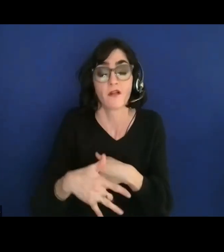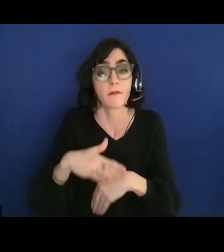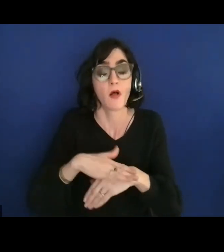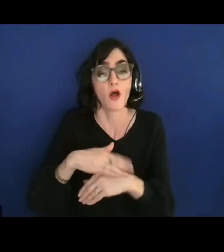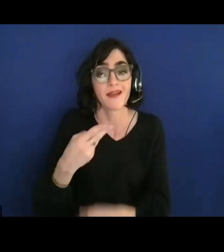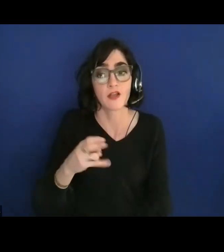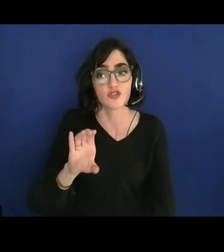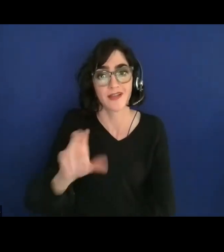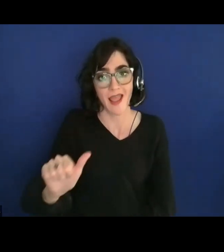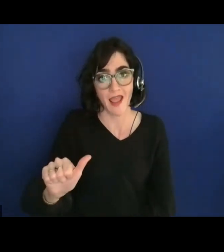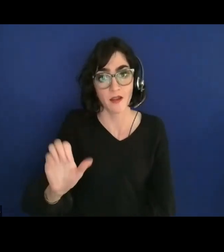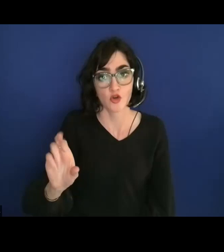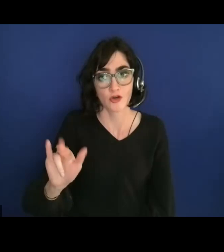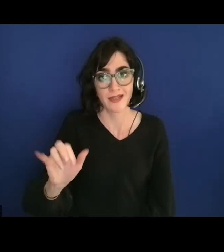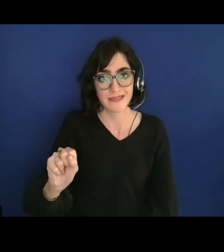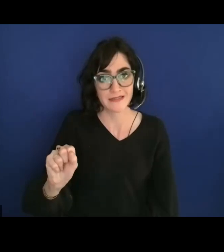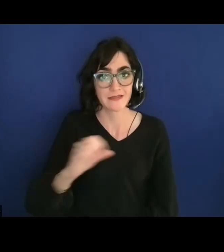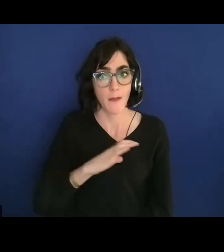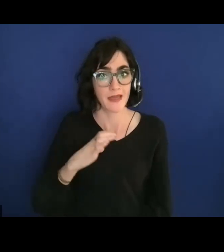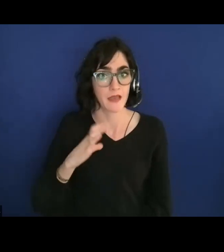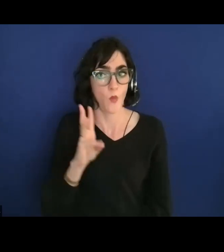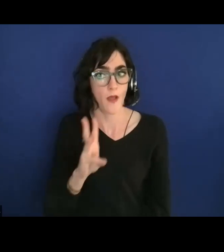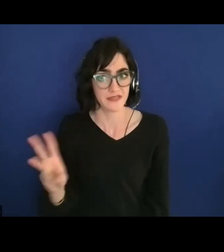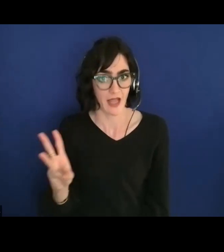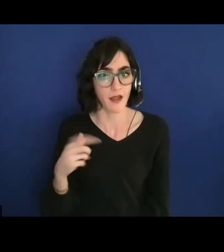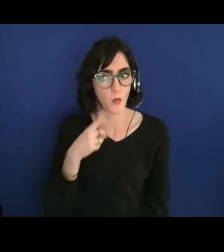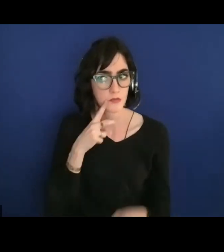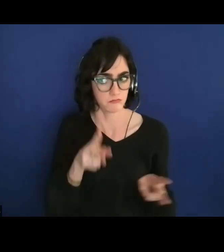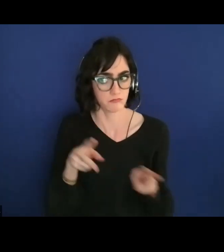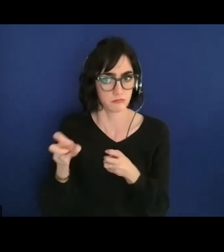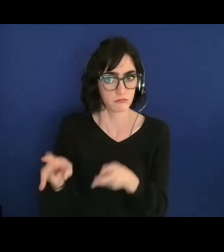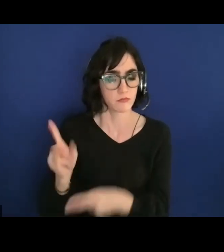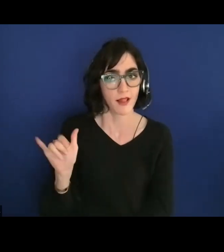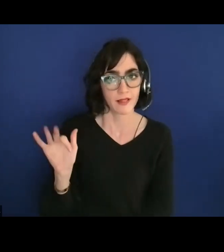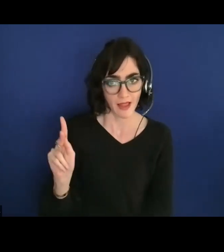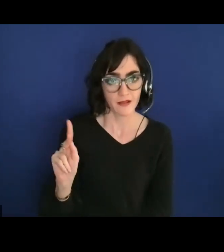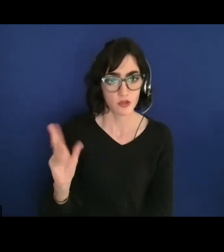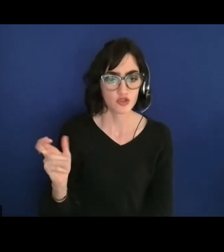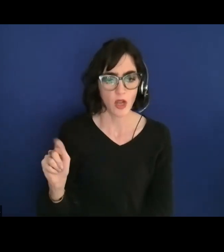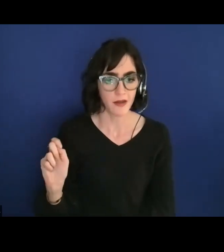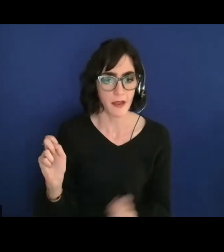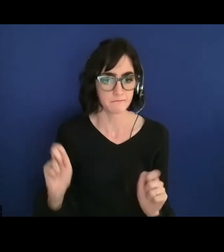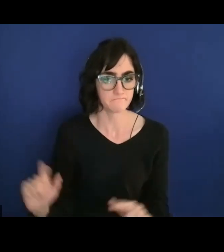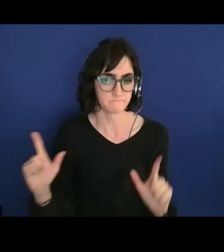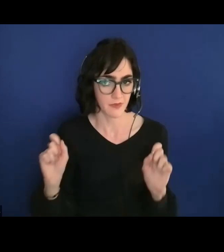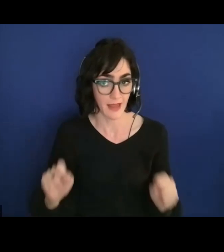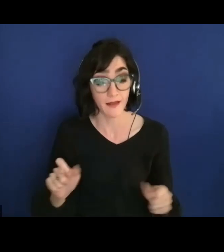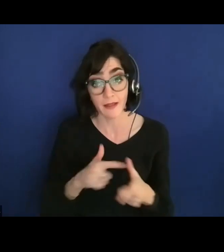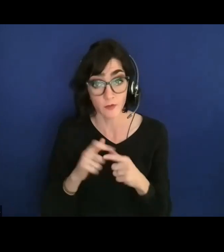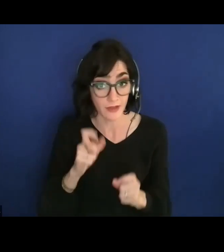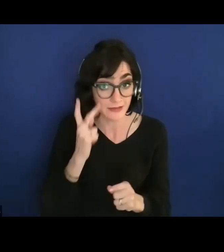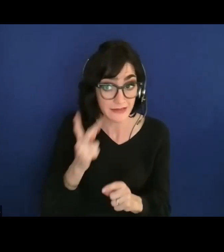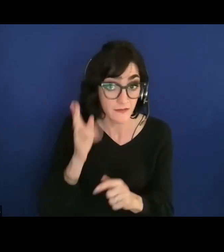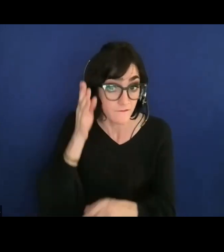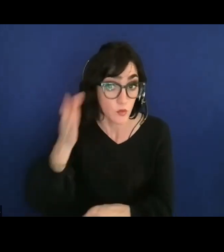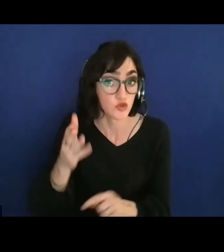HCA CRIS committee website. So I'll put that link in the chat so you can access it, and you can access future ones there